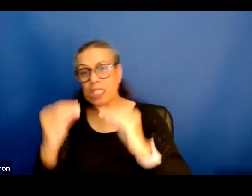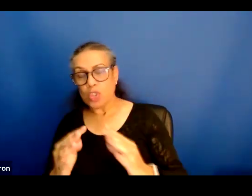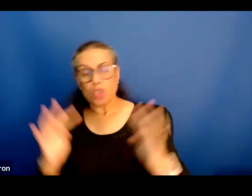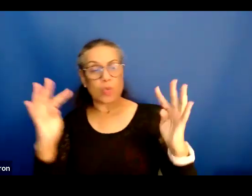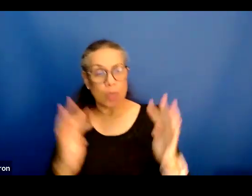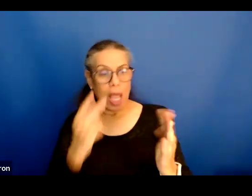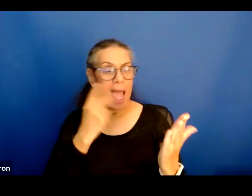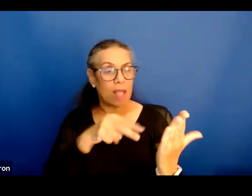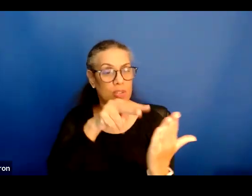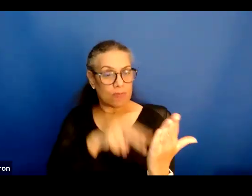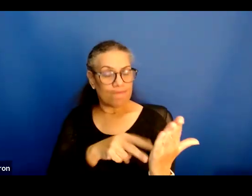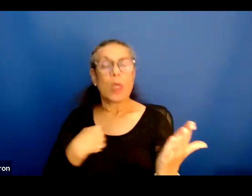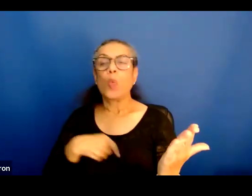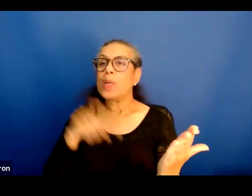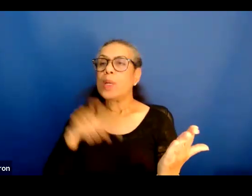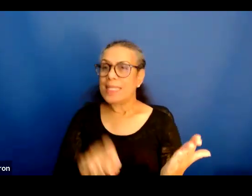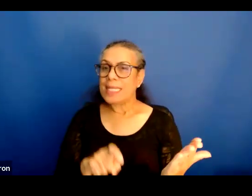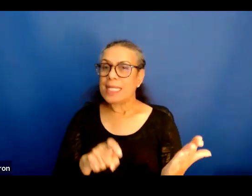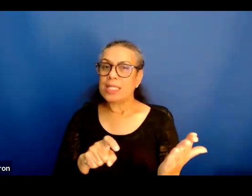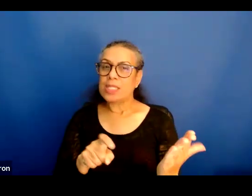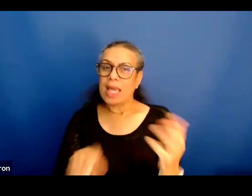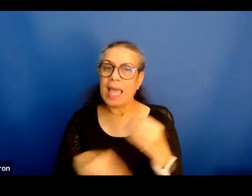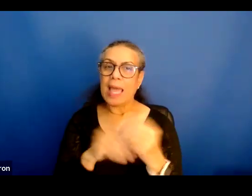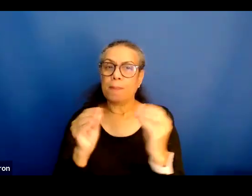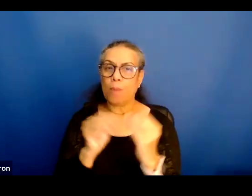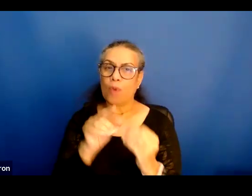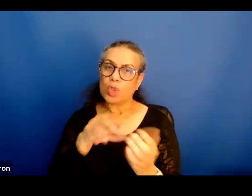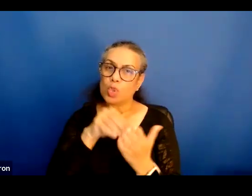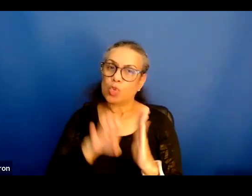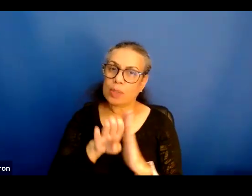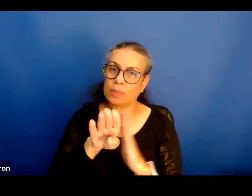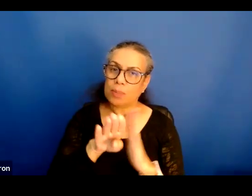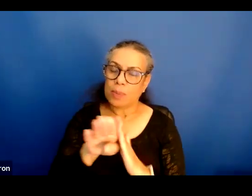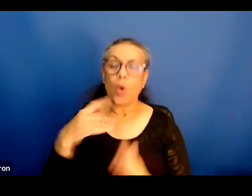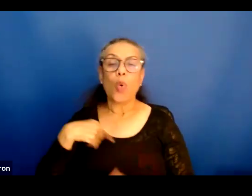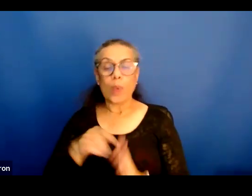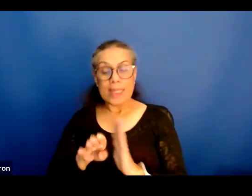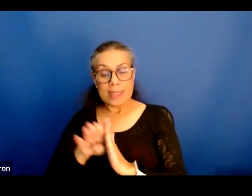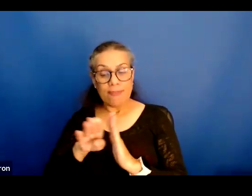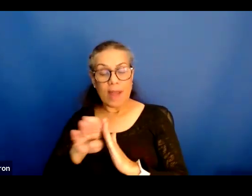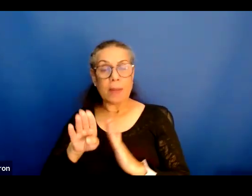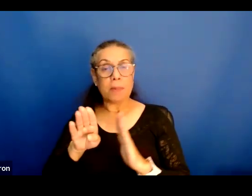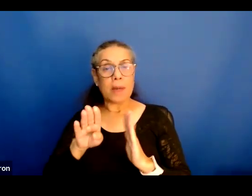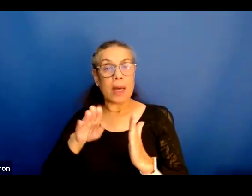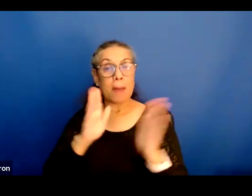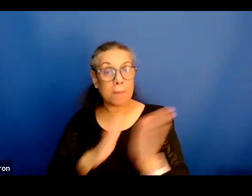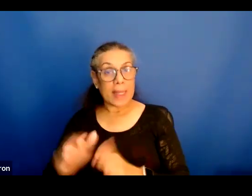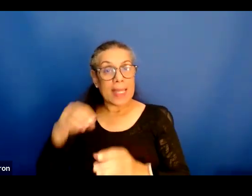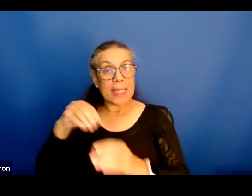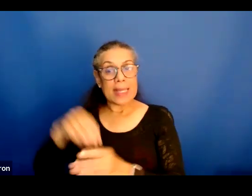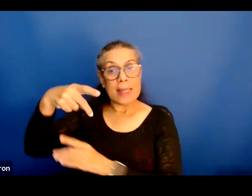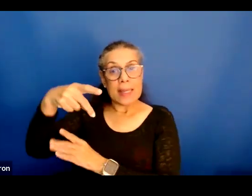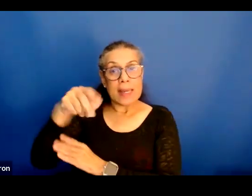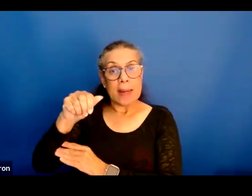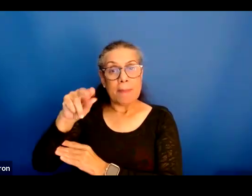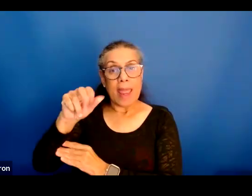seen that we need to make moves in regards to the student's achievement. We develop a plan in Panorama, and that MTS coordinator